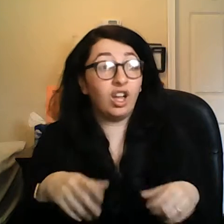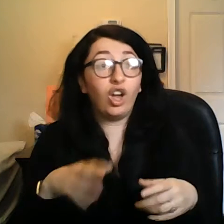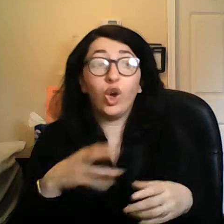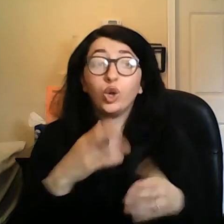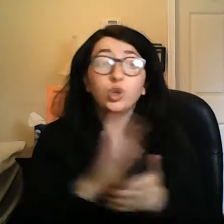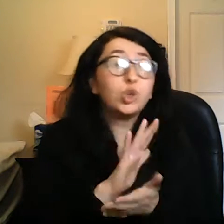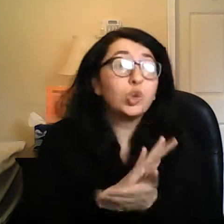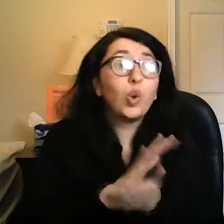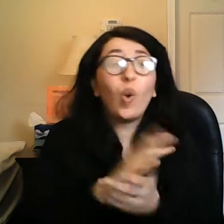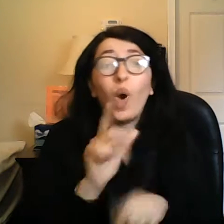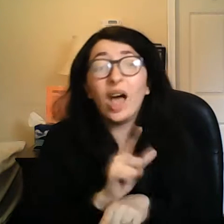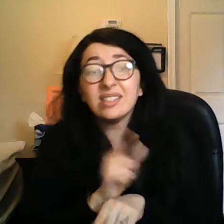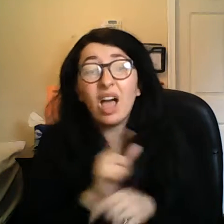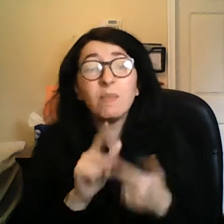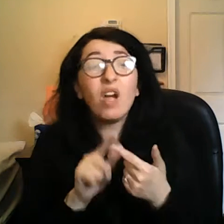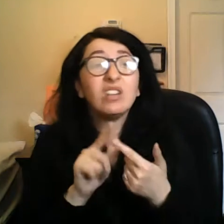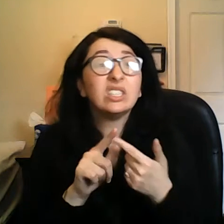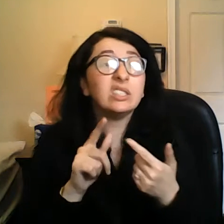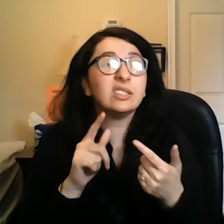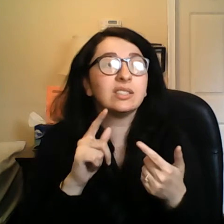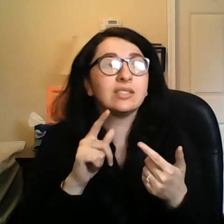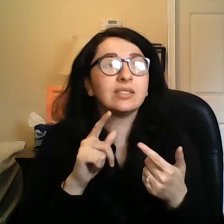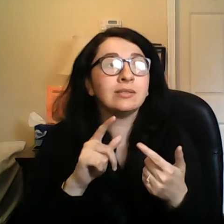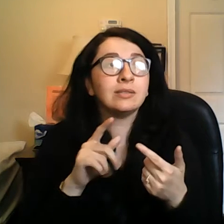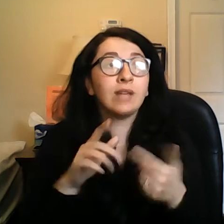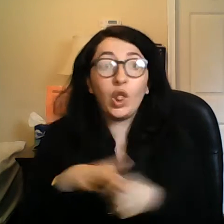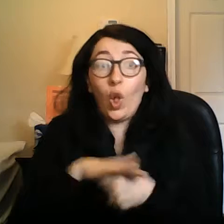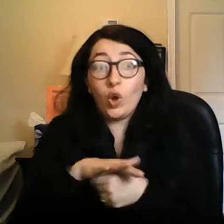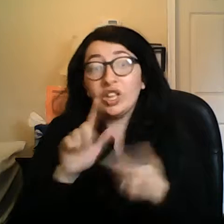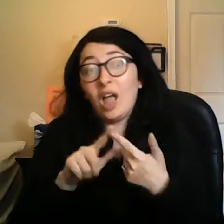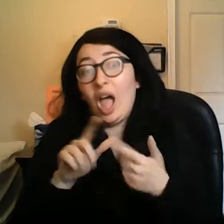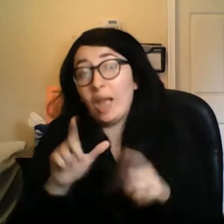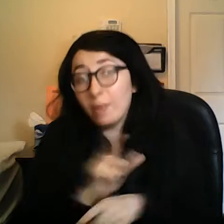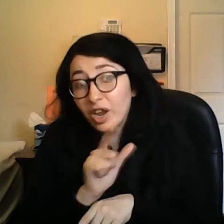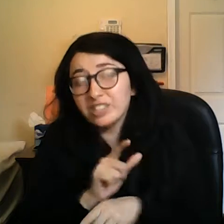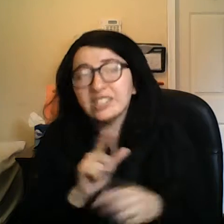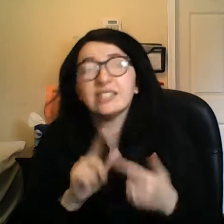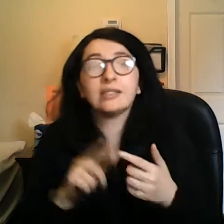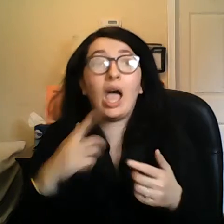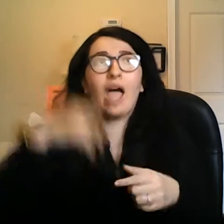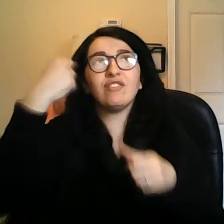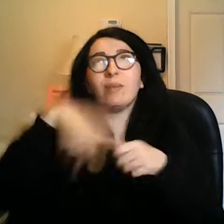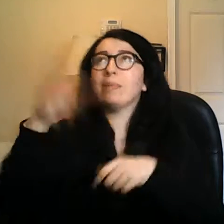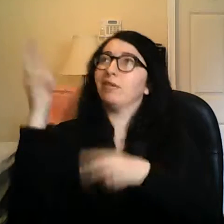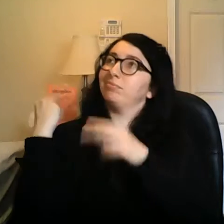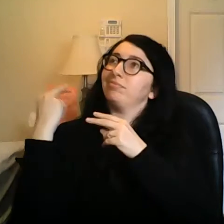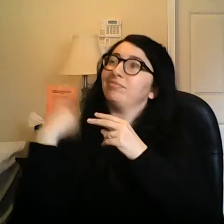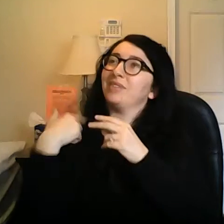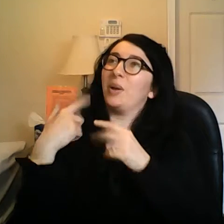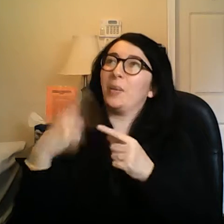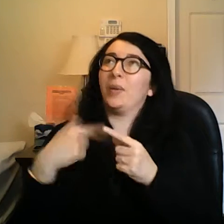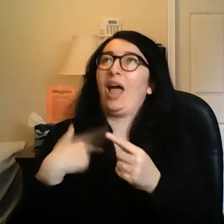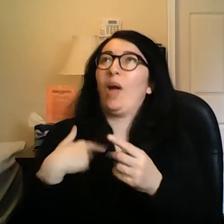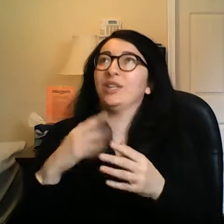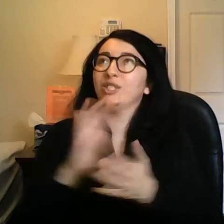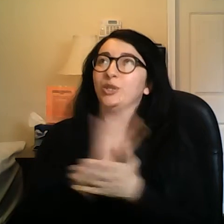library. And I remember when I was in middle school, my school definitely had like a small library just for us,